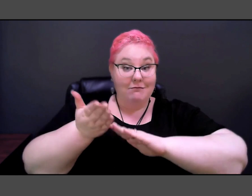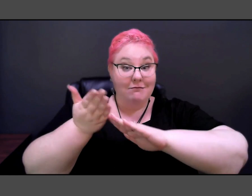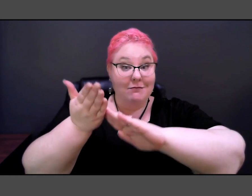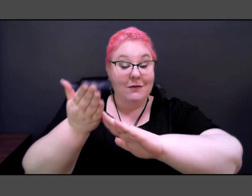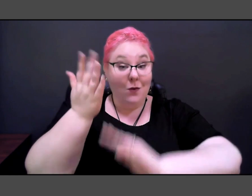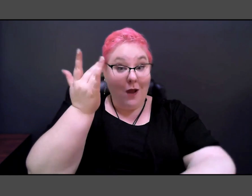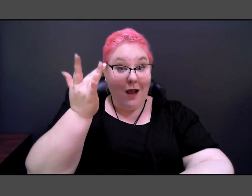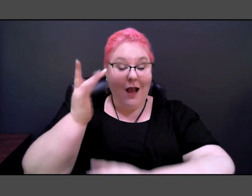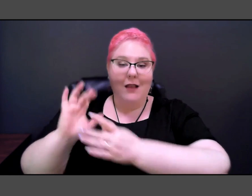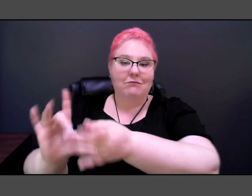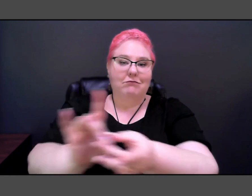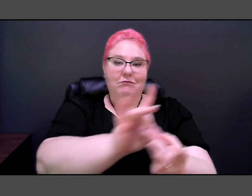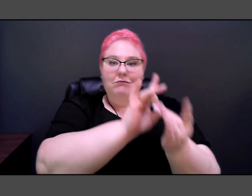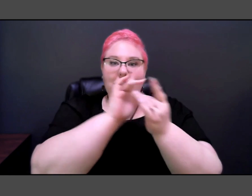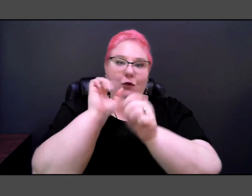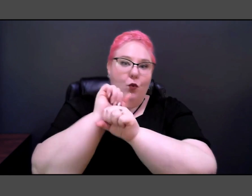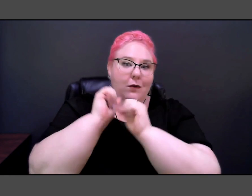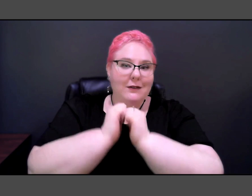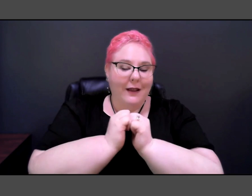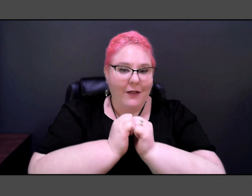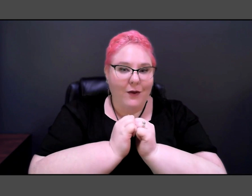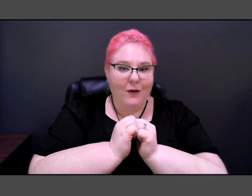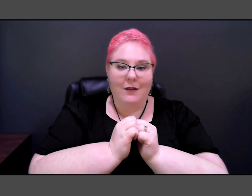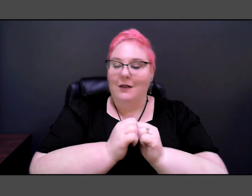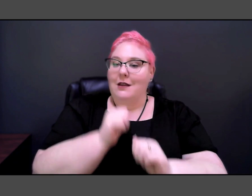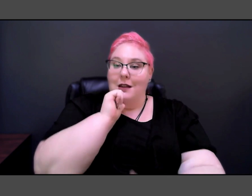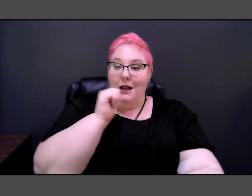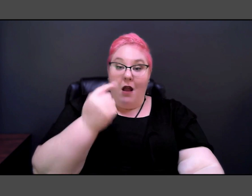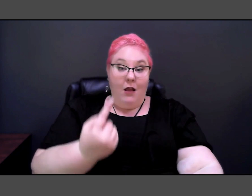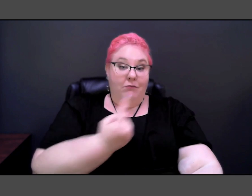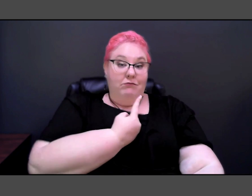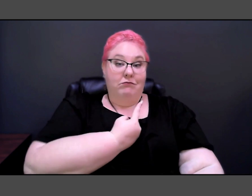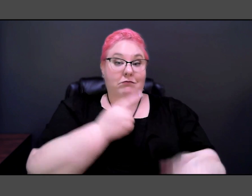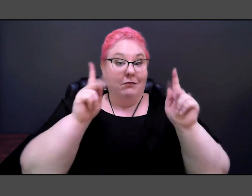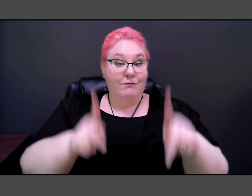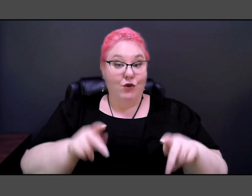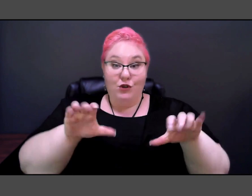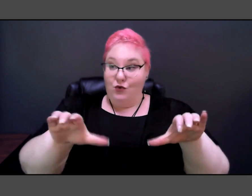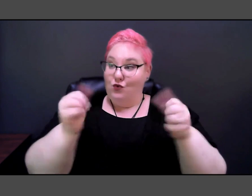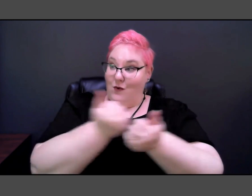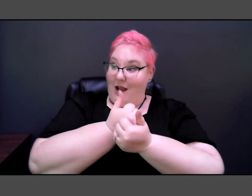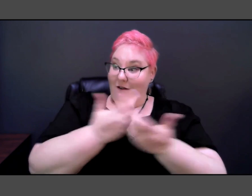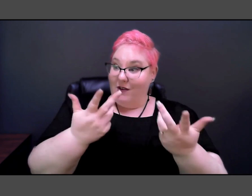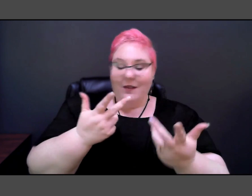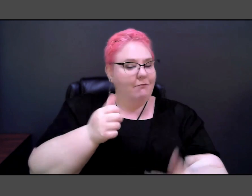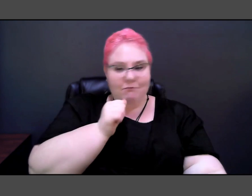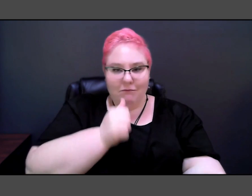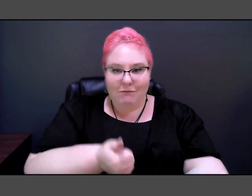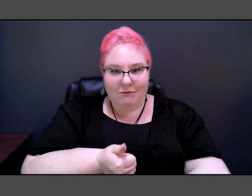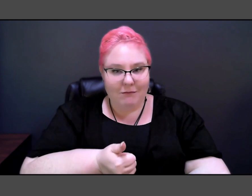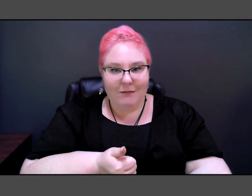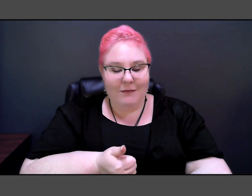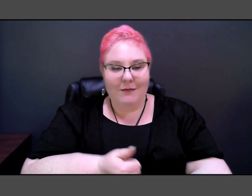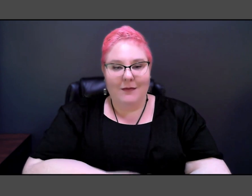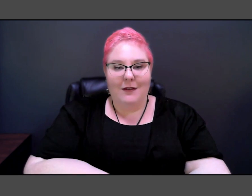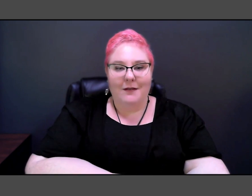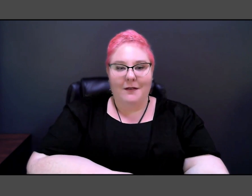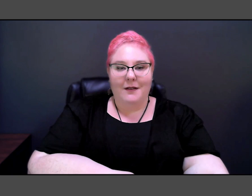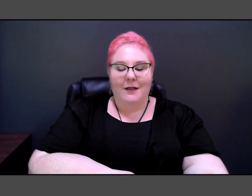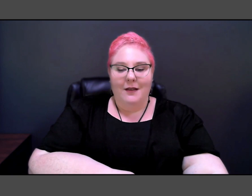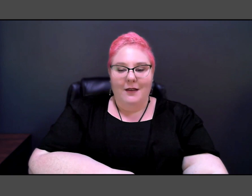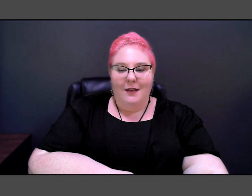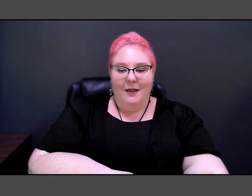Not one person can do any one thing. And so I've always felt very positive